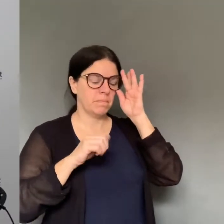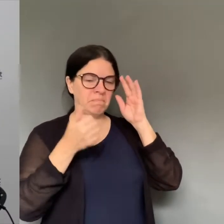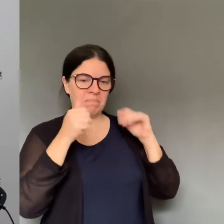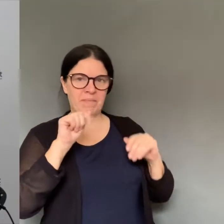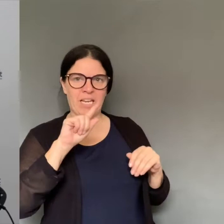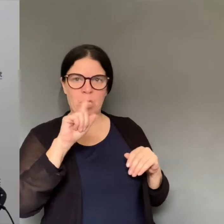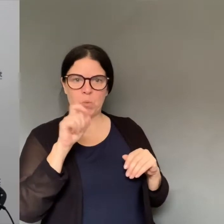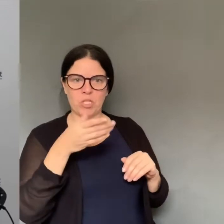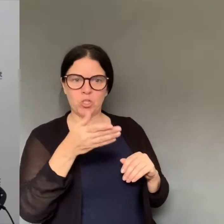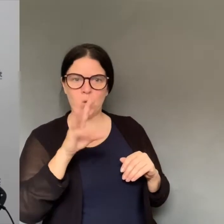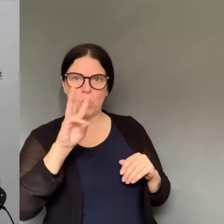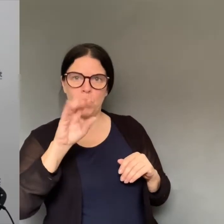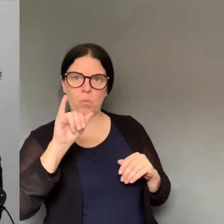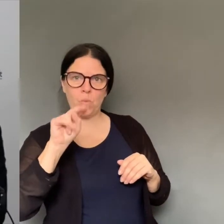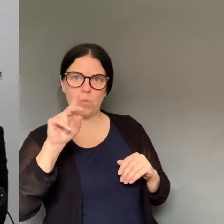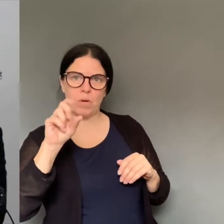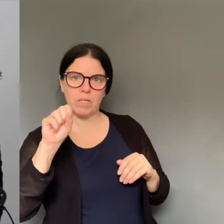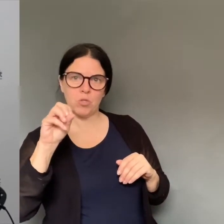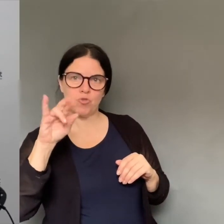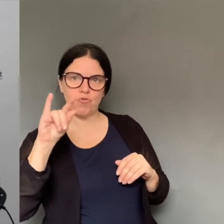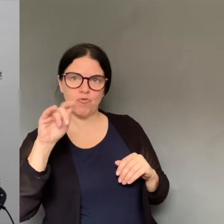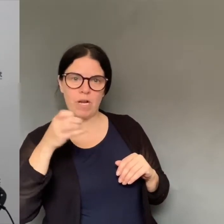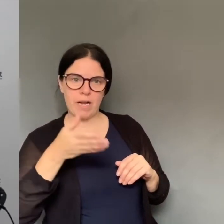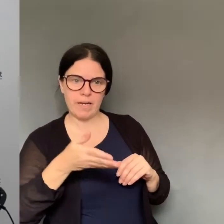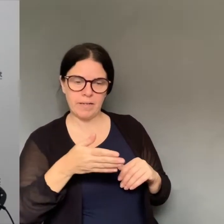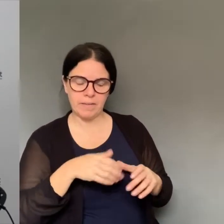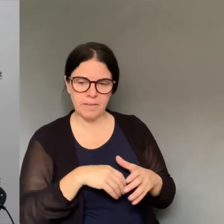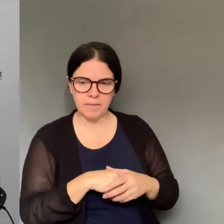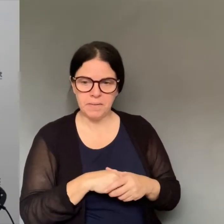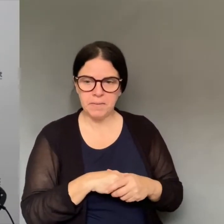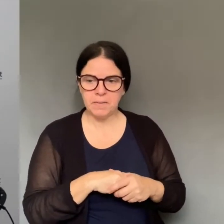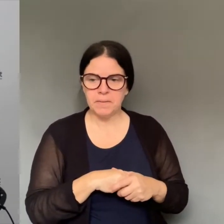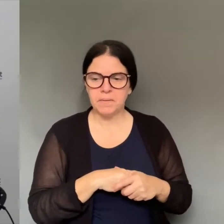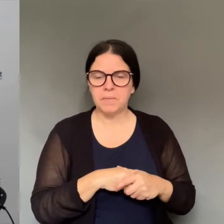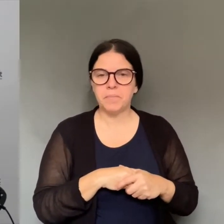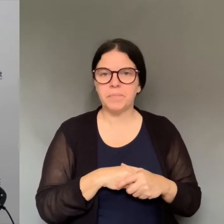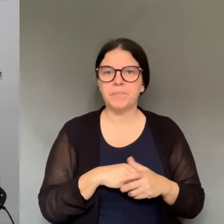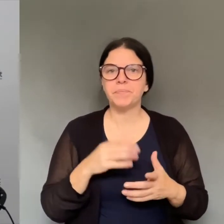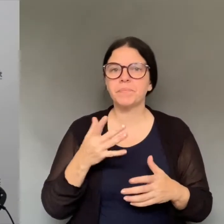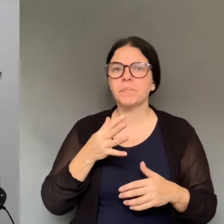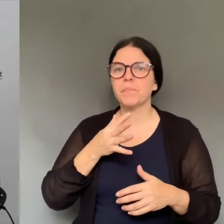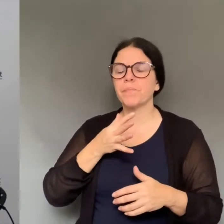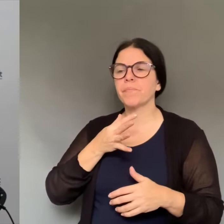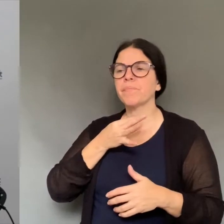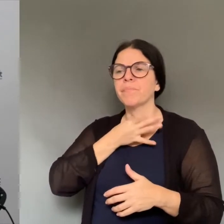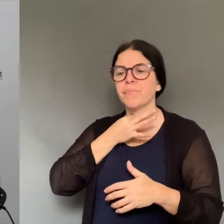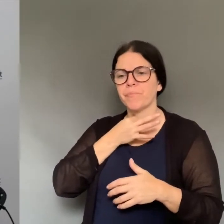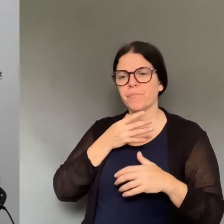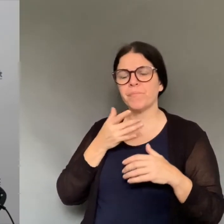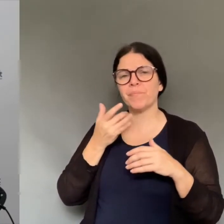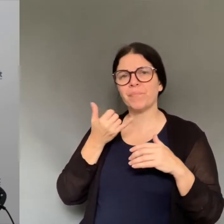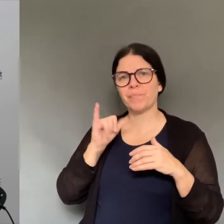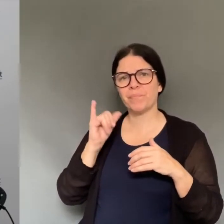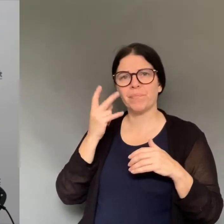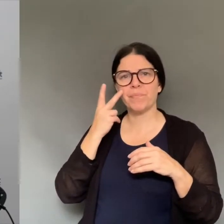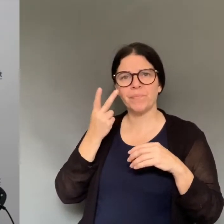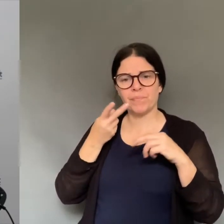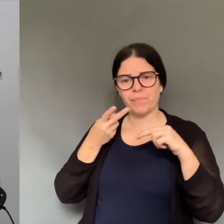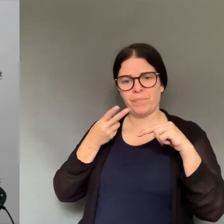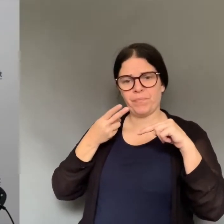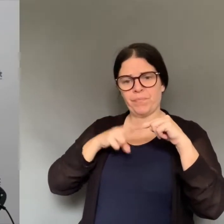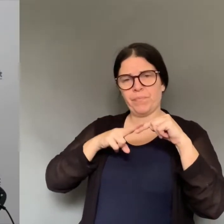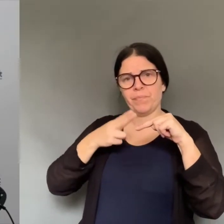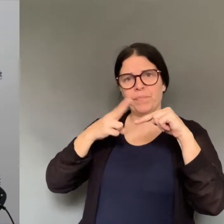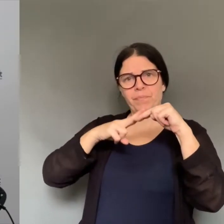We're still seeing a trickle of new cases every day, and in fact, it's been 7 days since we had less than 10